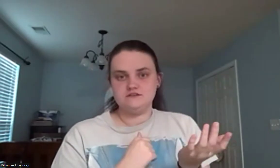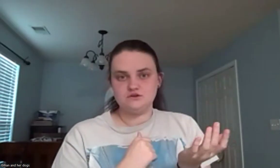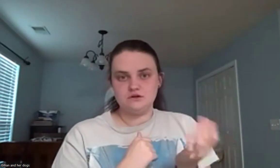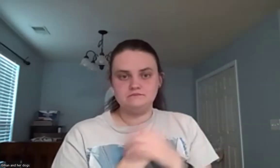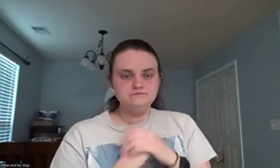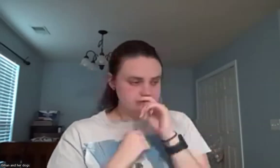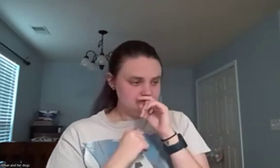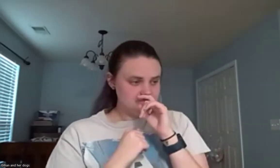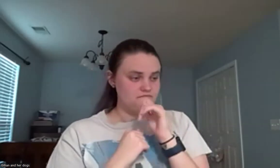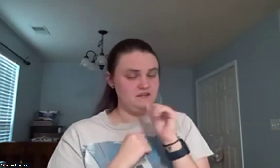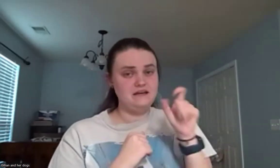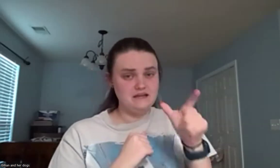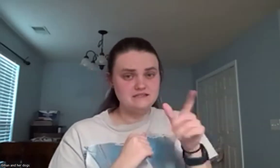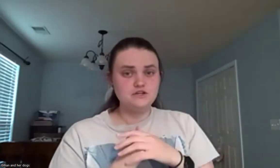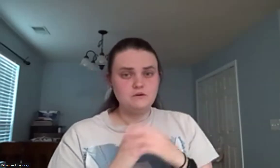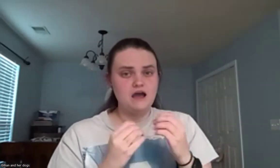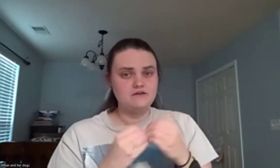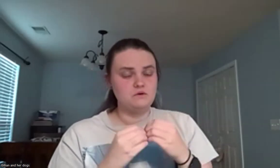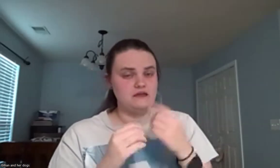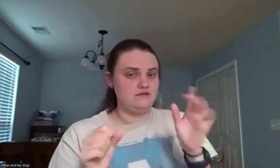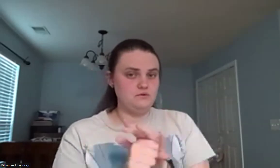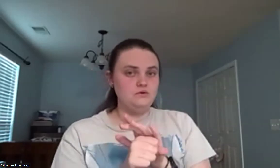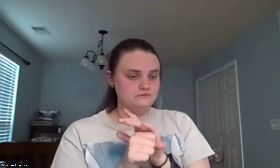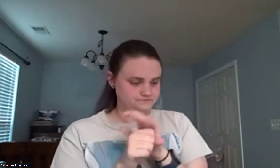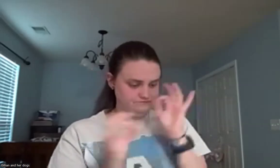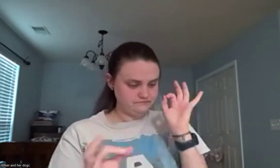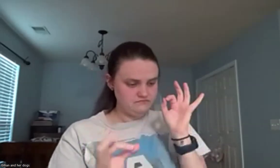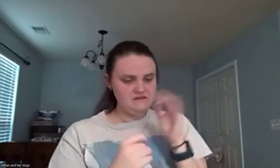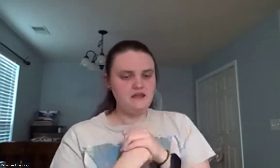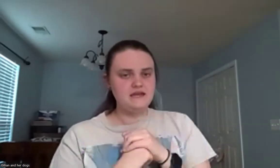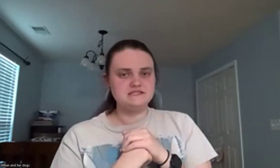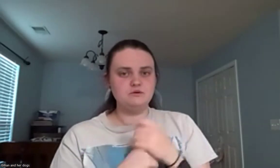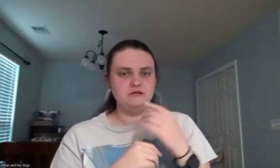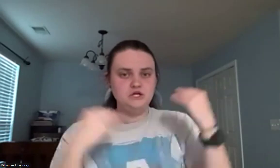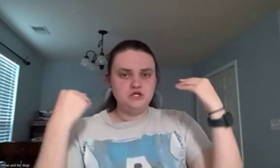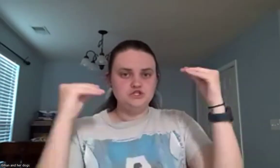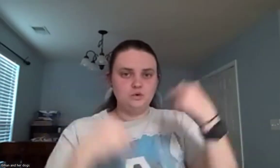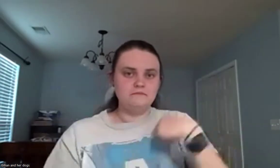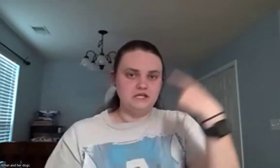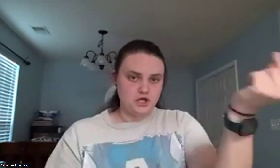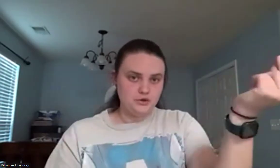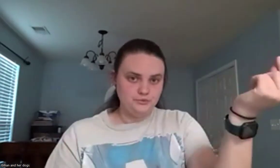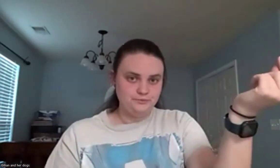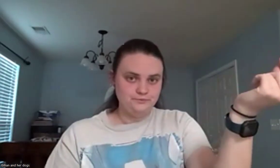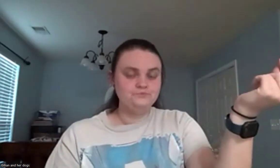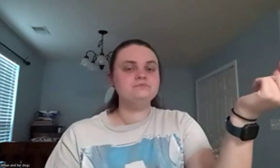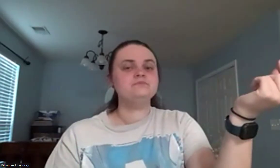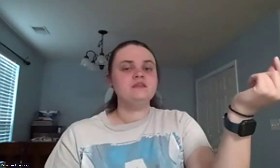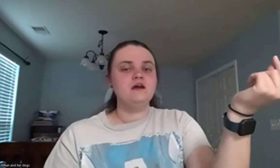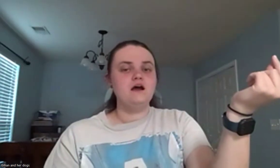store. In ASL, you have it more like a full ASL would be store me go.